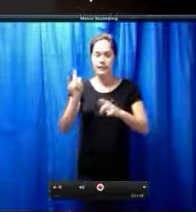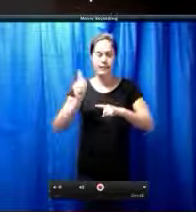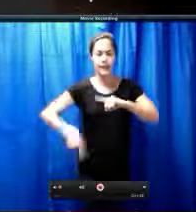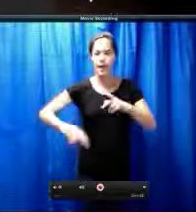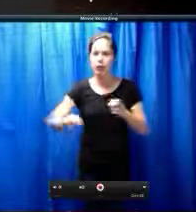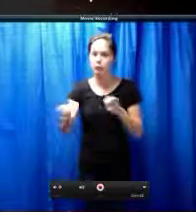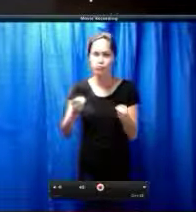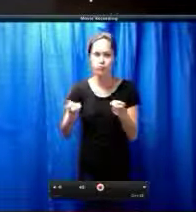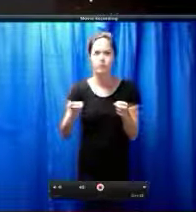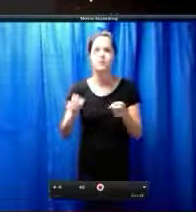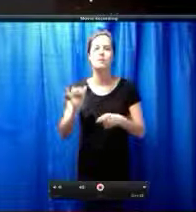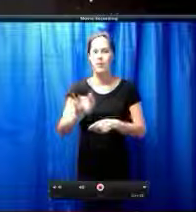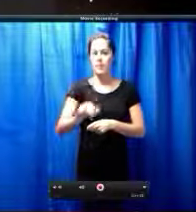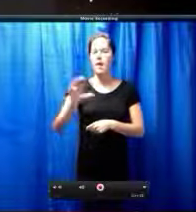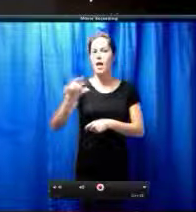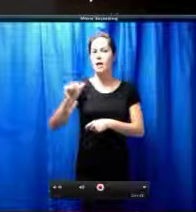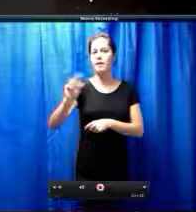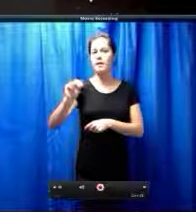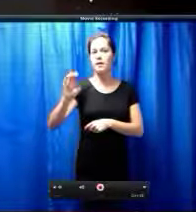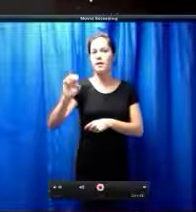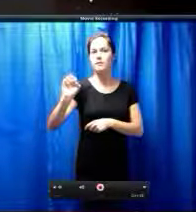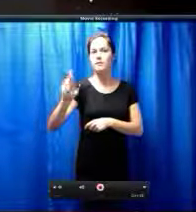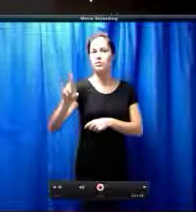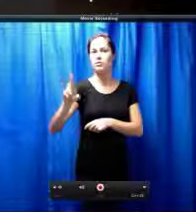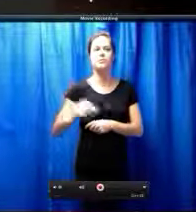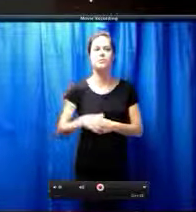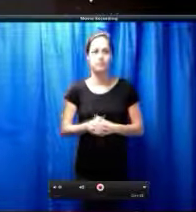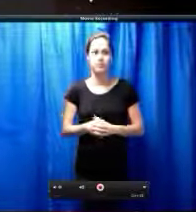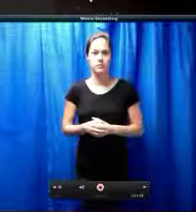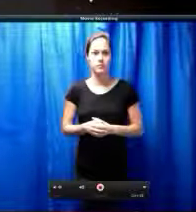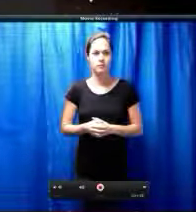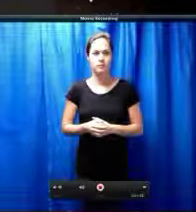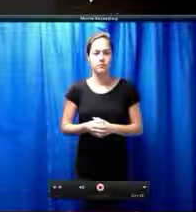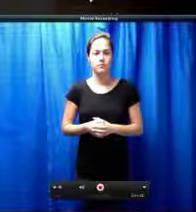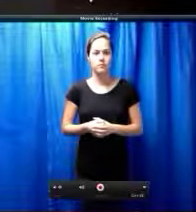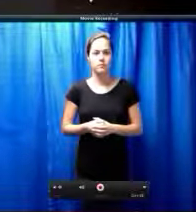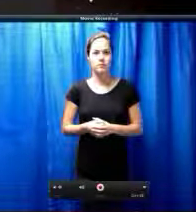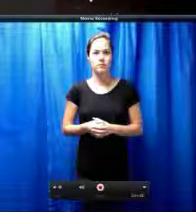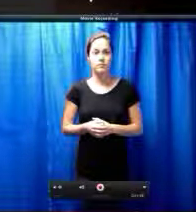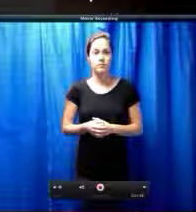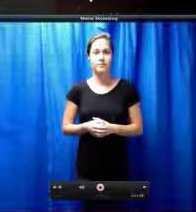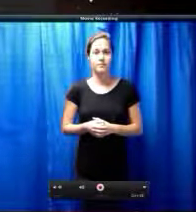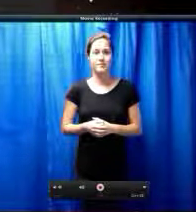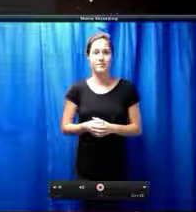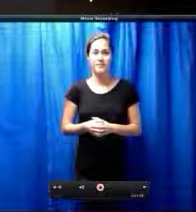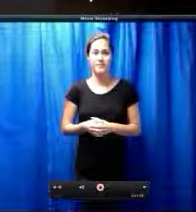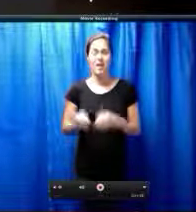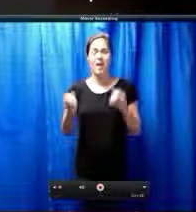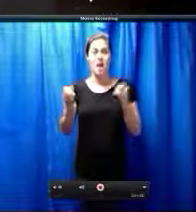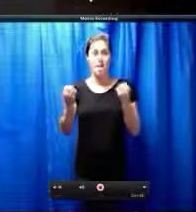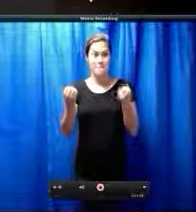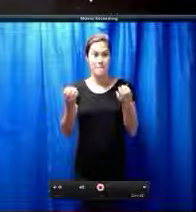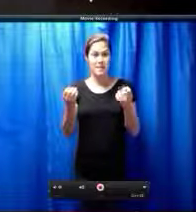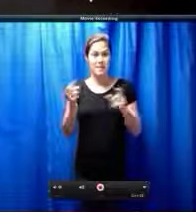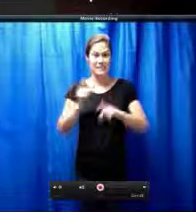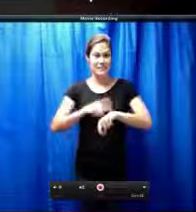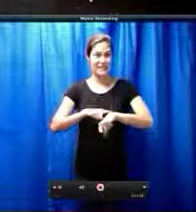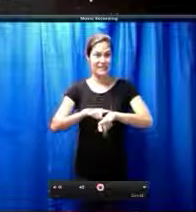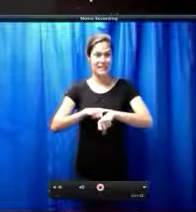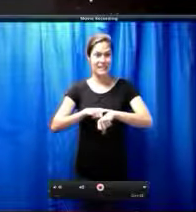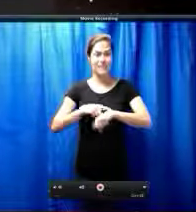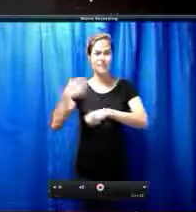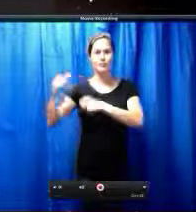means that you can get them because of family predispositions. That means that 93% of cancers are really caused by some kind